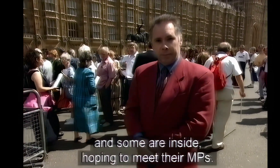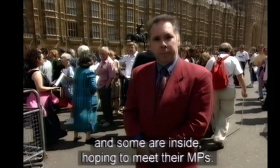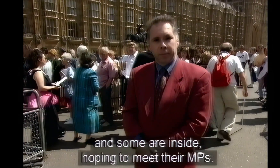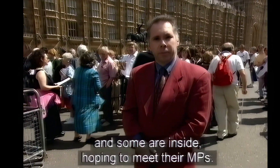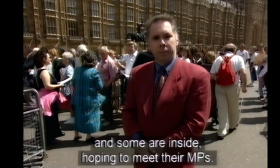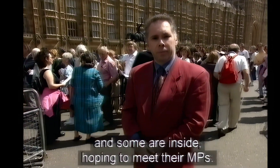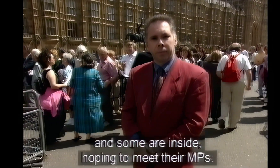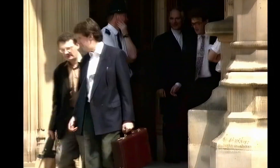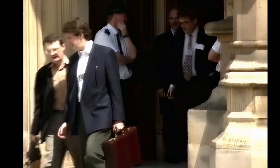MPs.